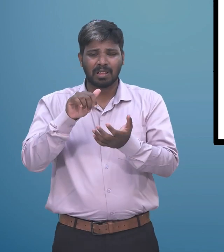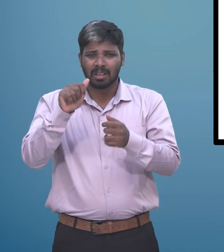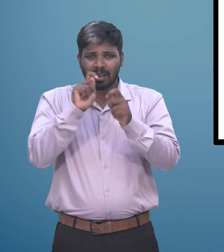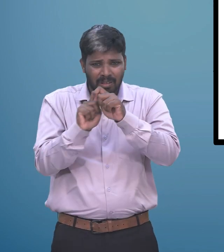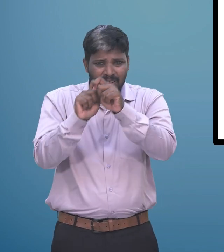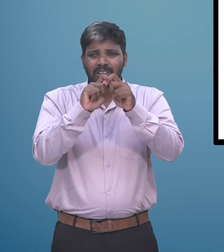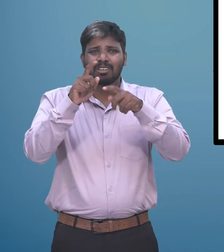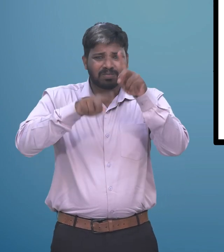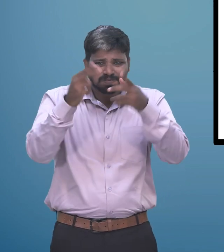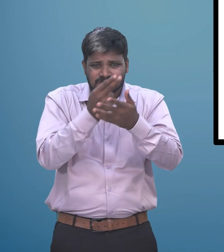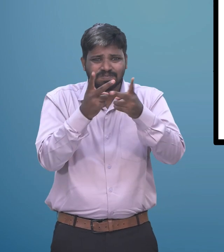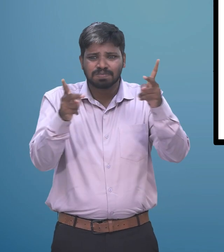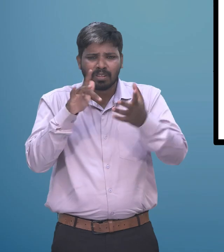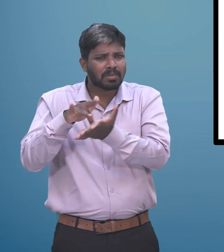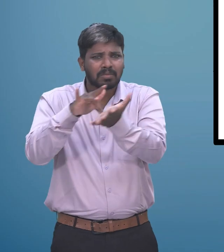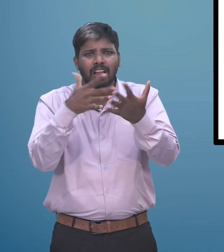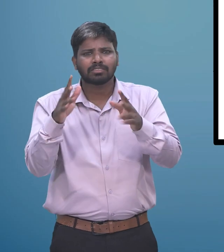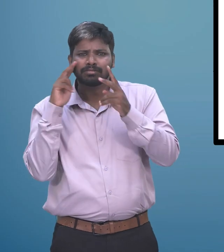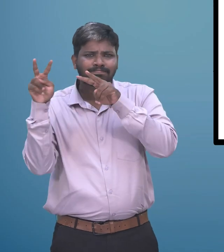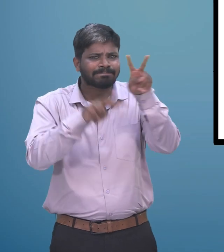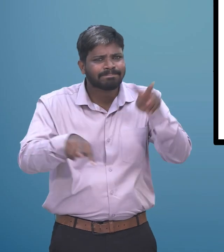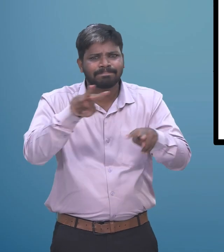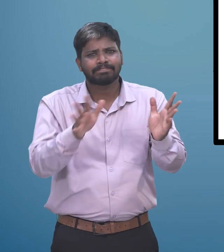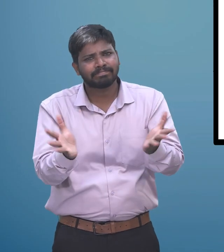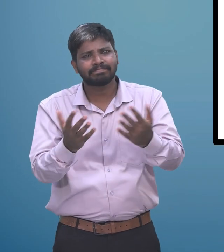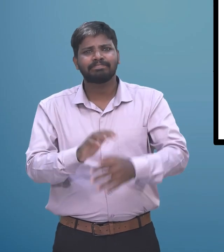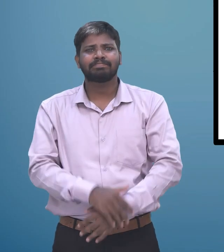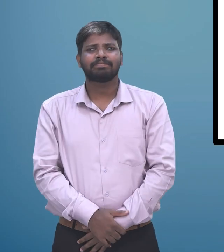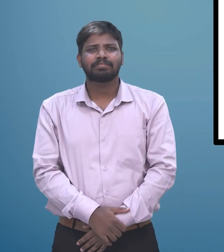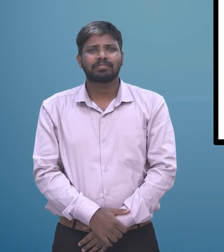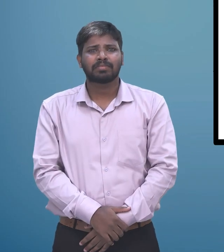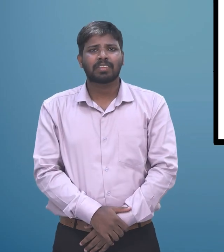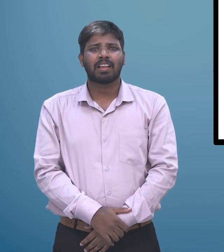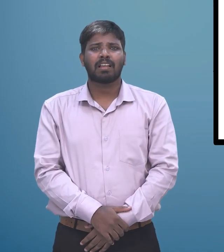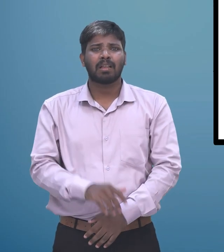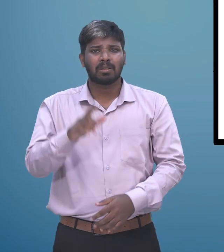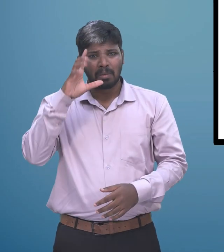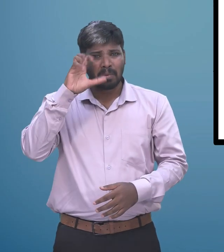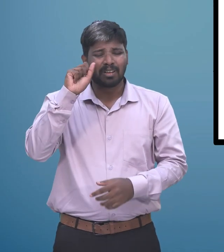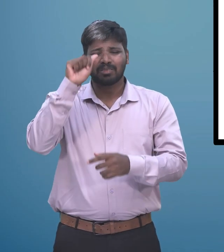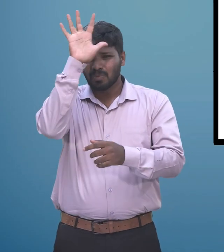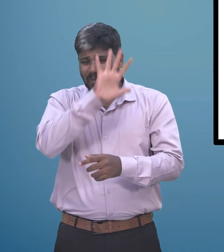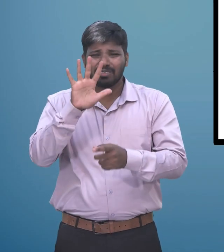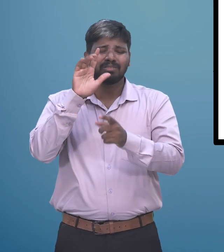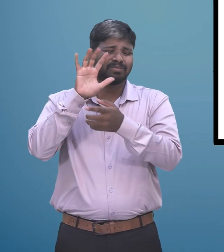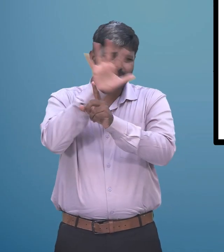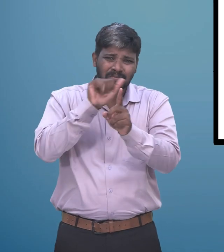You will study these fields through the art curricular area. In the end, we should remember that Indian